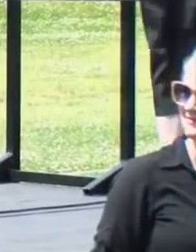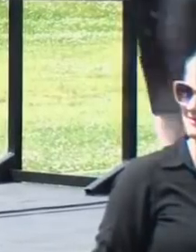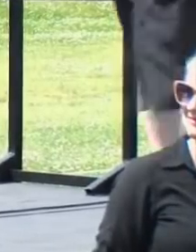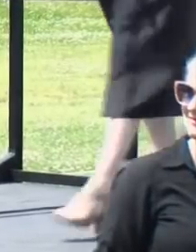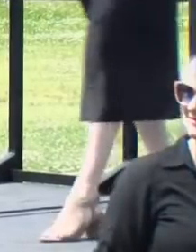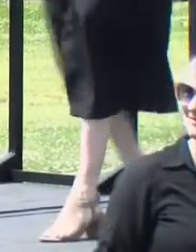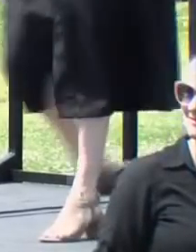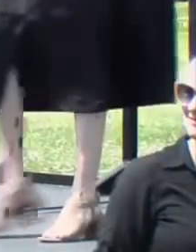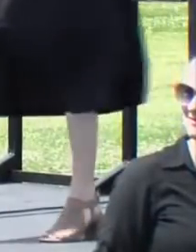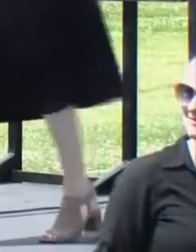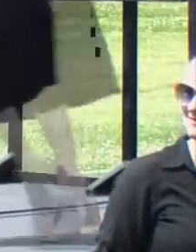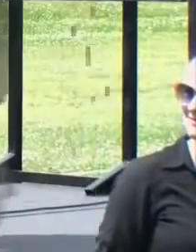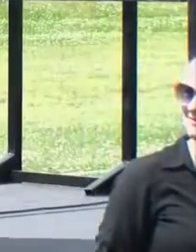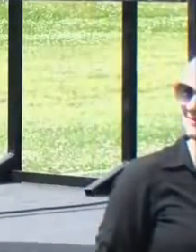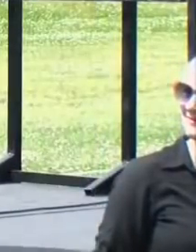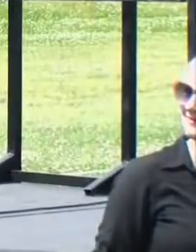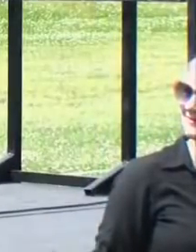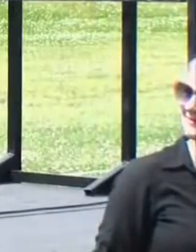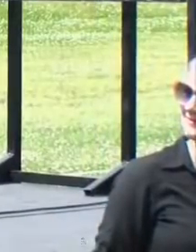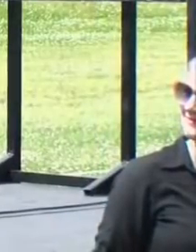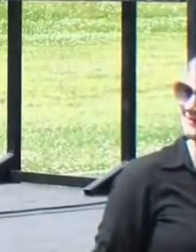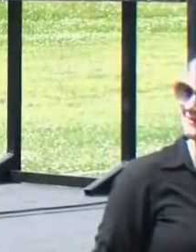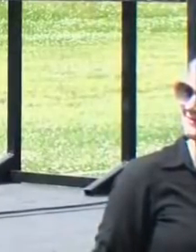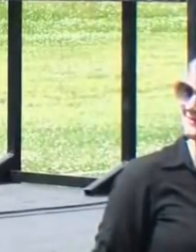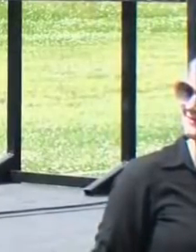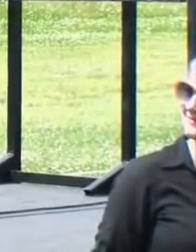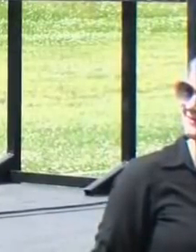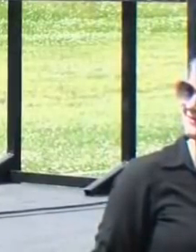Harley Bauman,